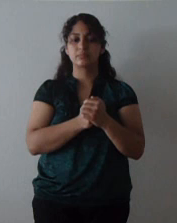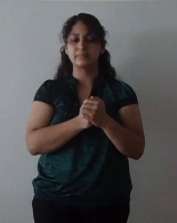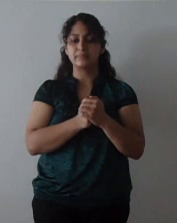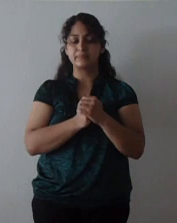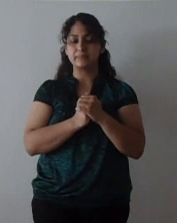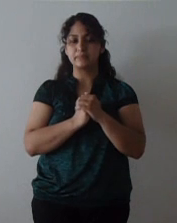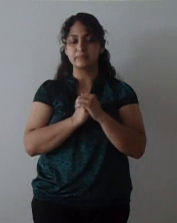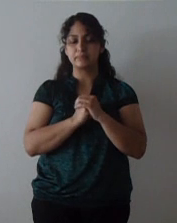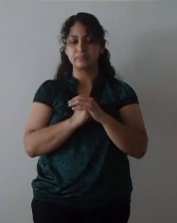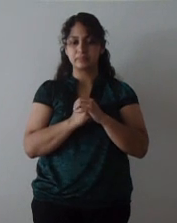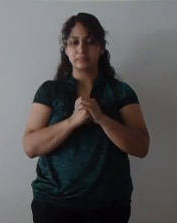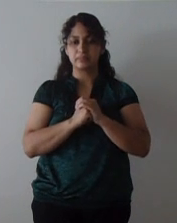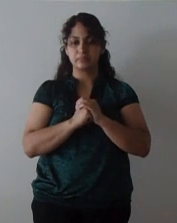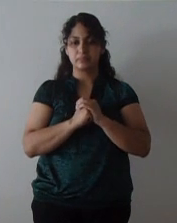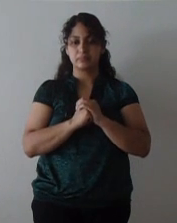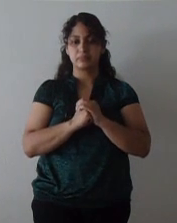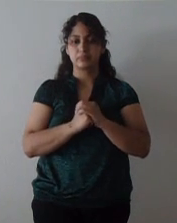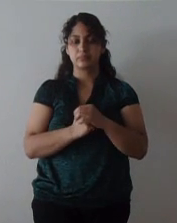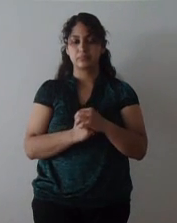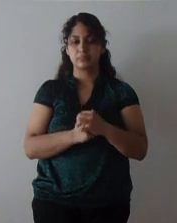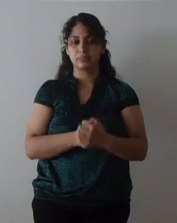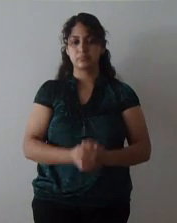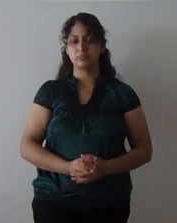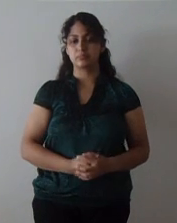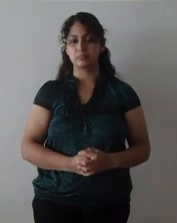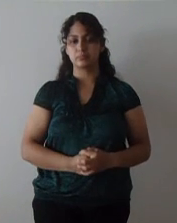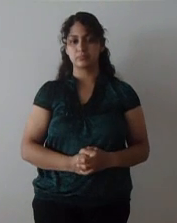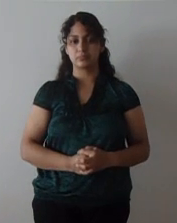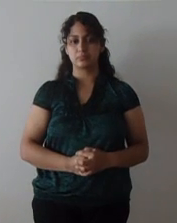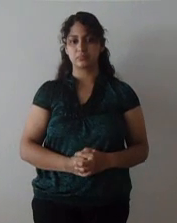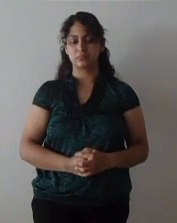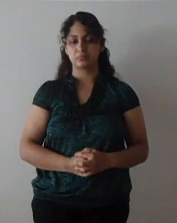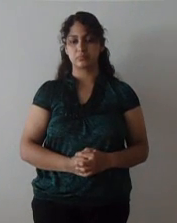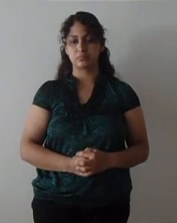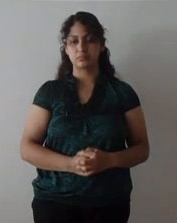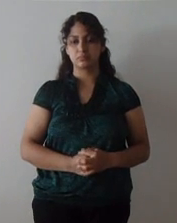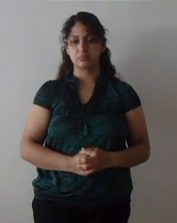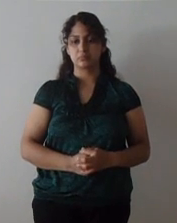or when social changes involving the deaf student are successful without the interpreter.